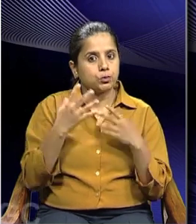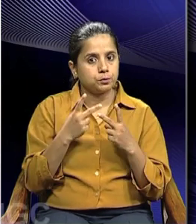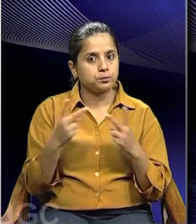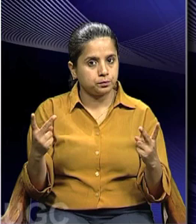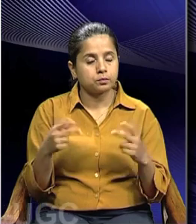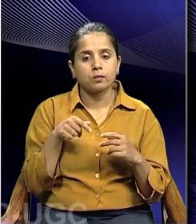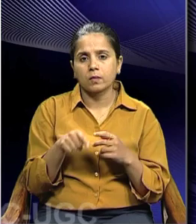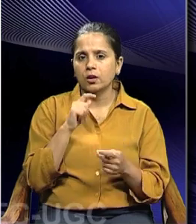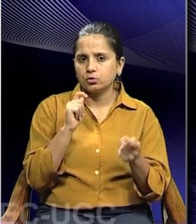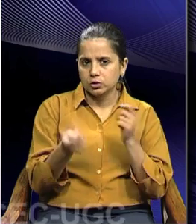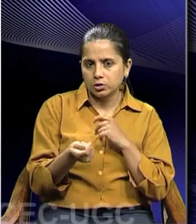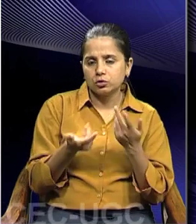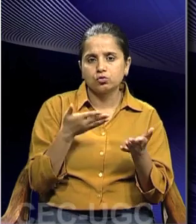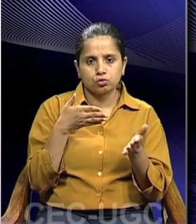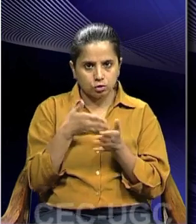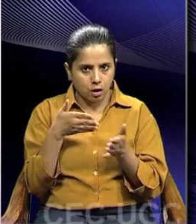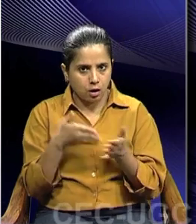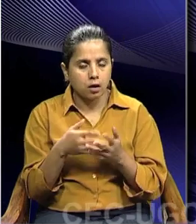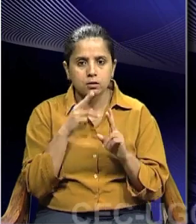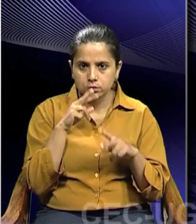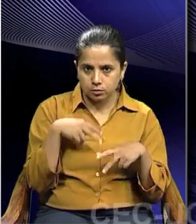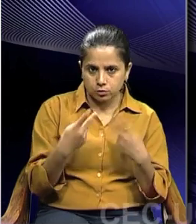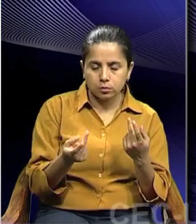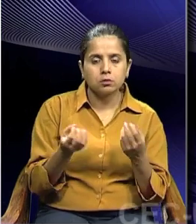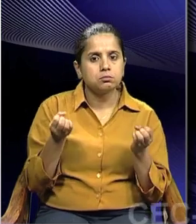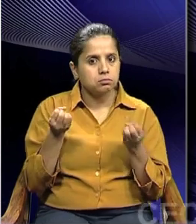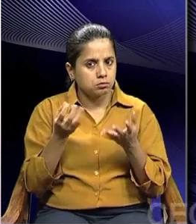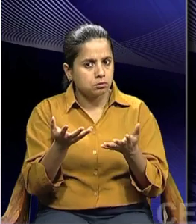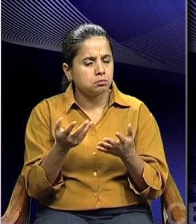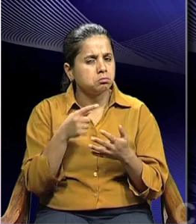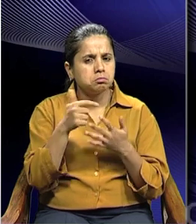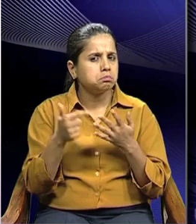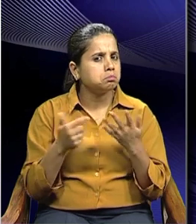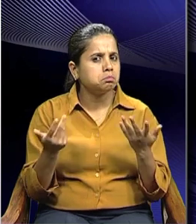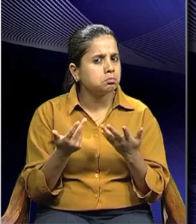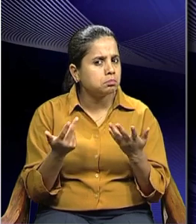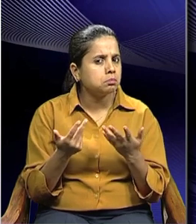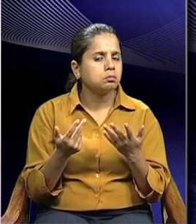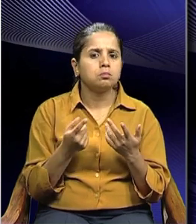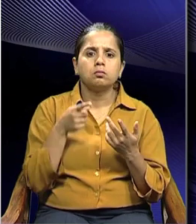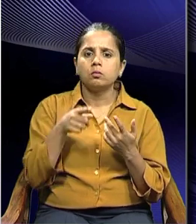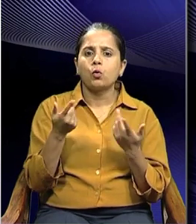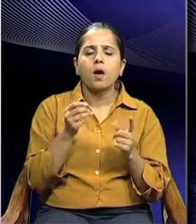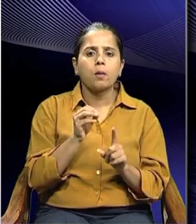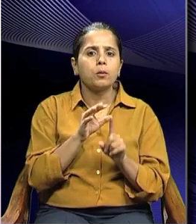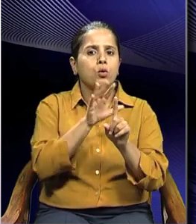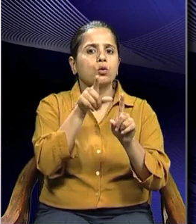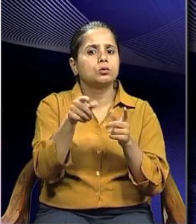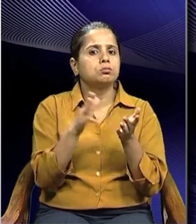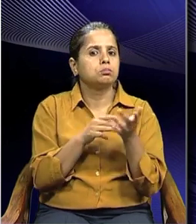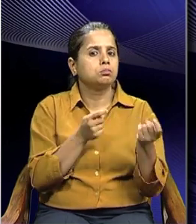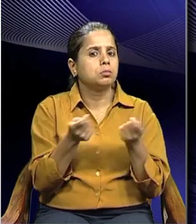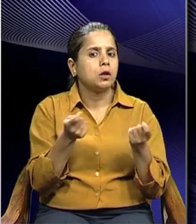So changes, challenges, responses and initiatives, what are they? What is the approach of your management